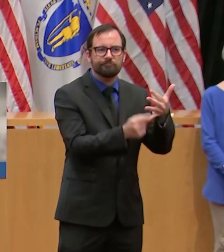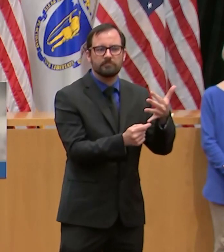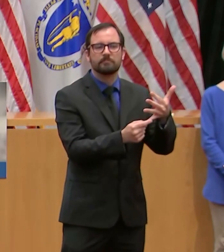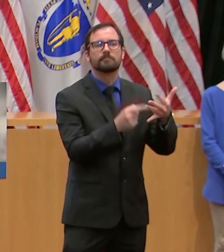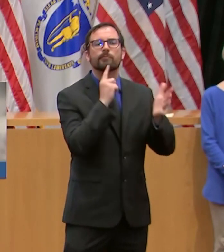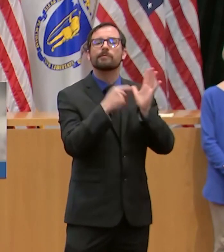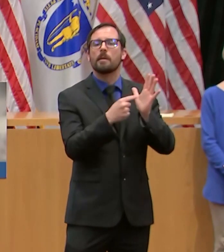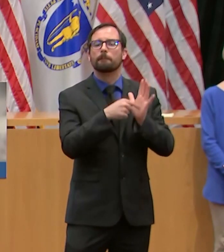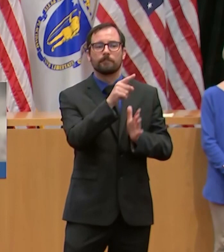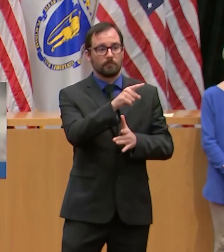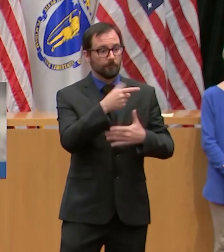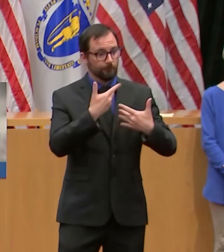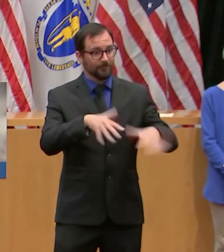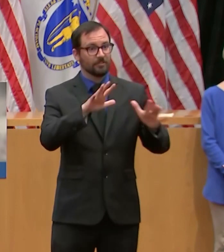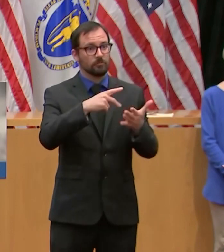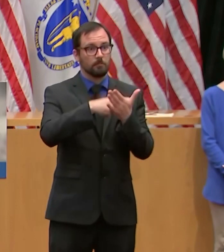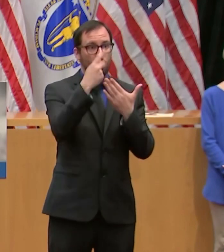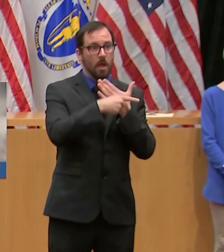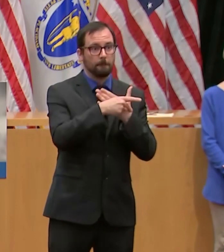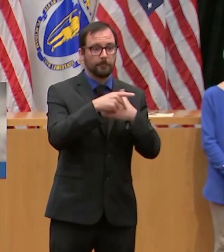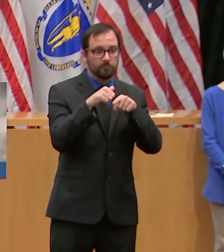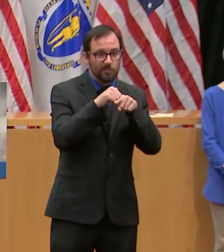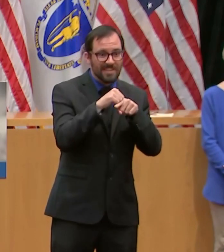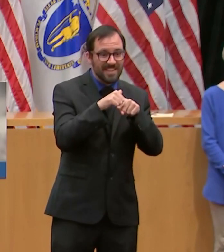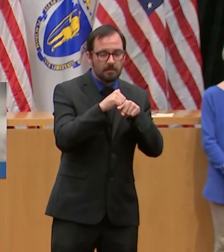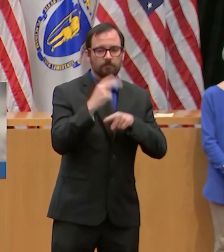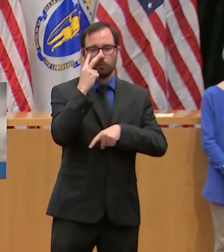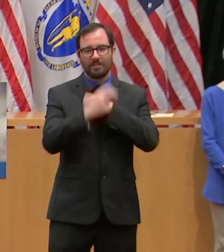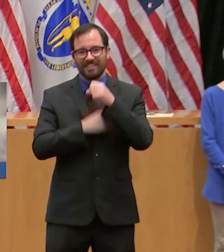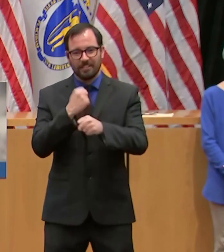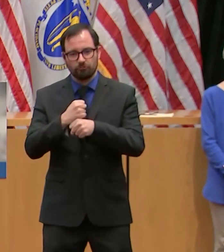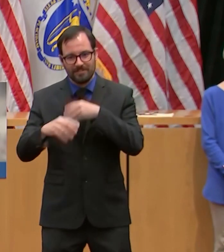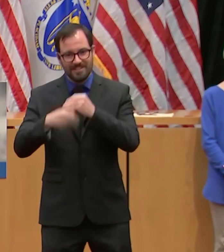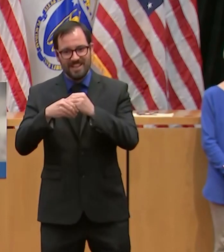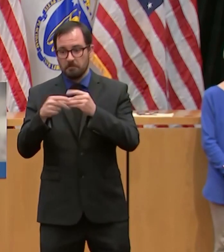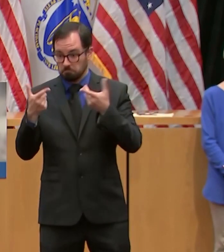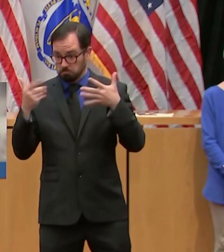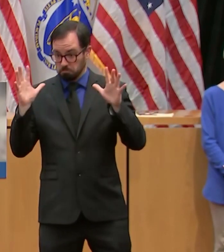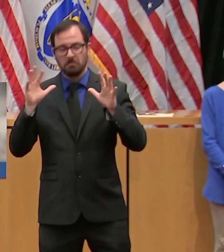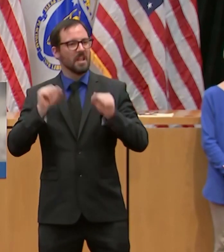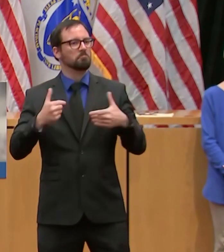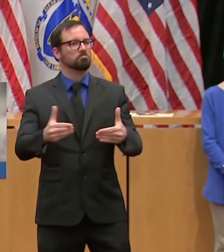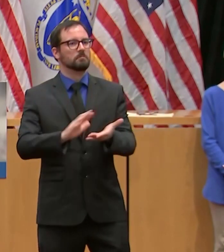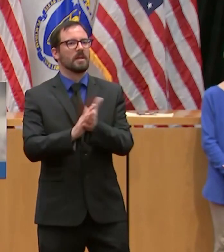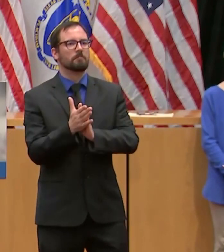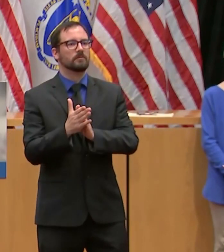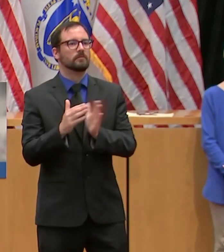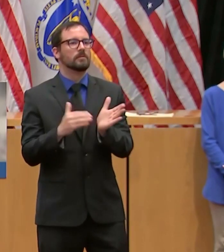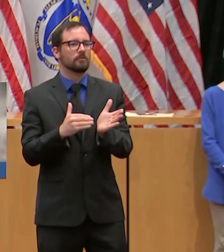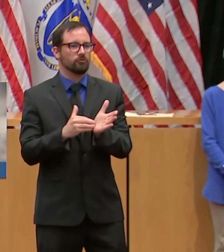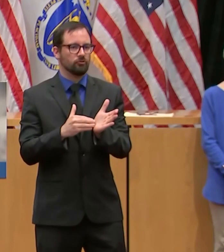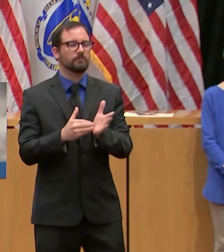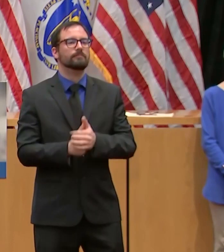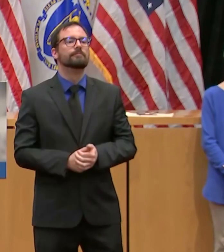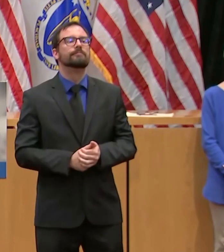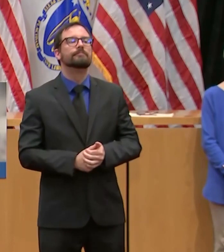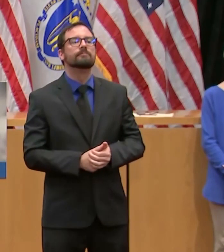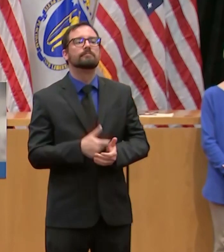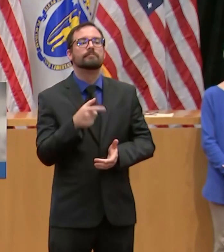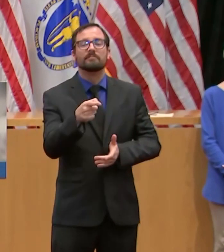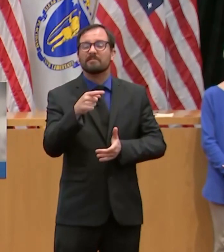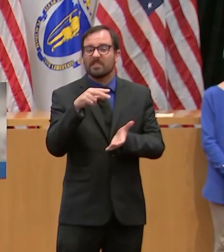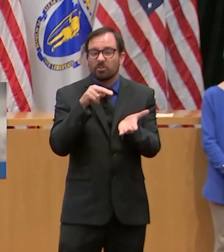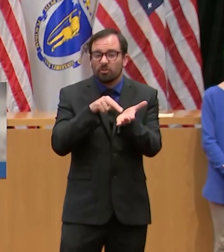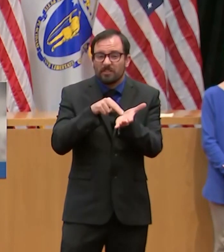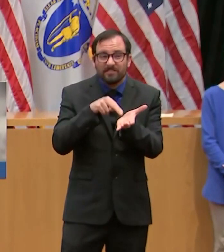order allows nursing student graduates and those in the last semester of nursing programs to practice nursing here in